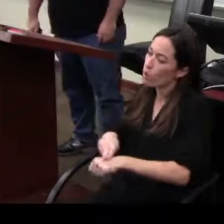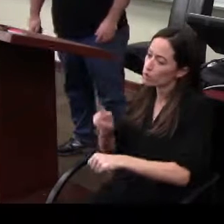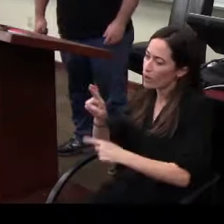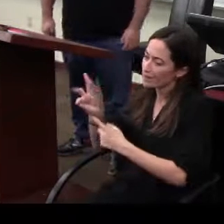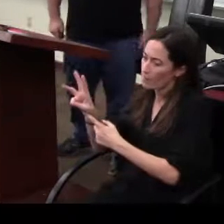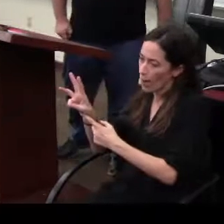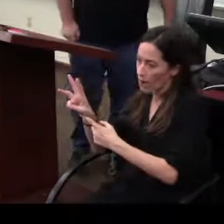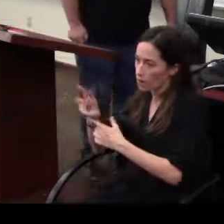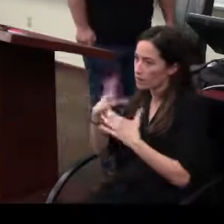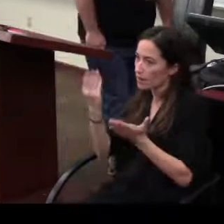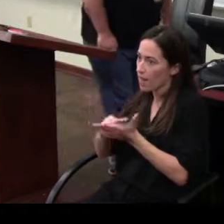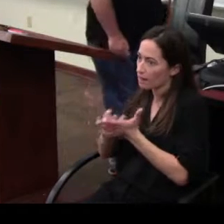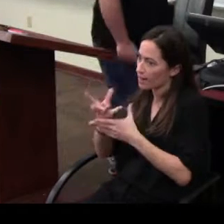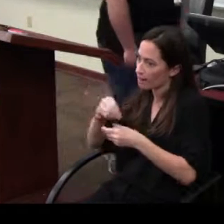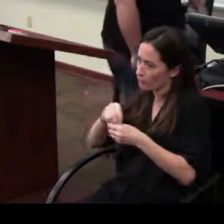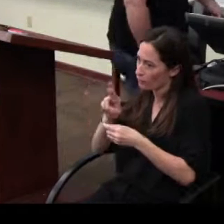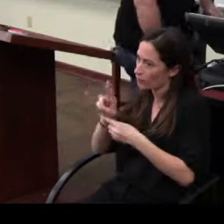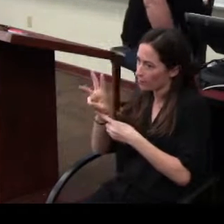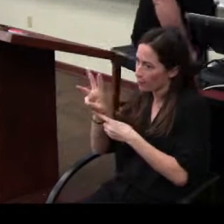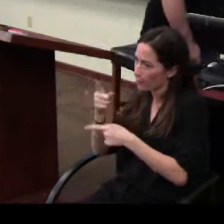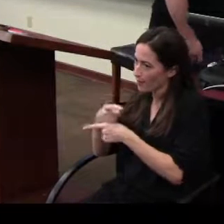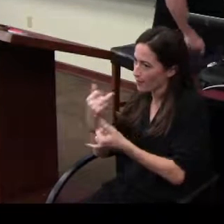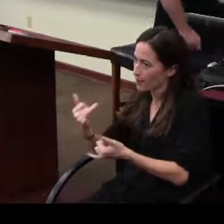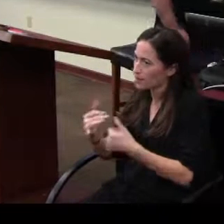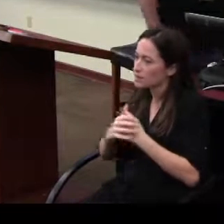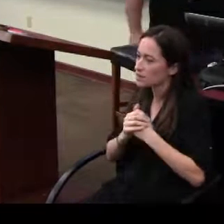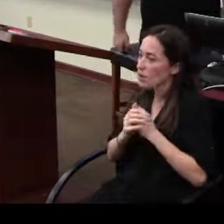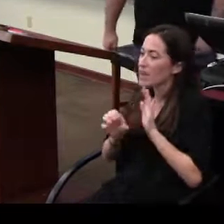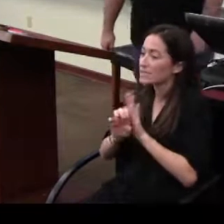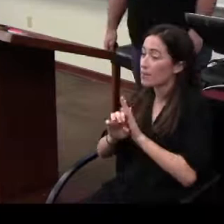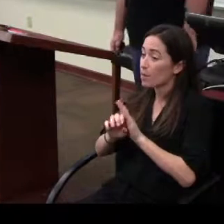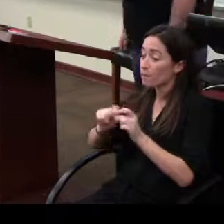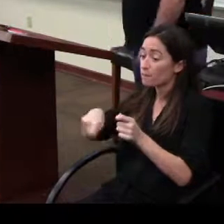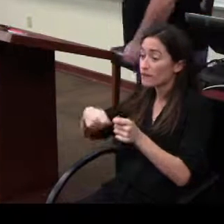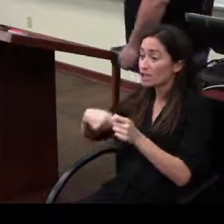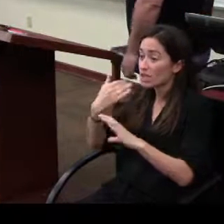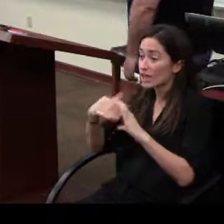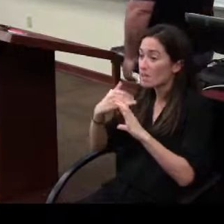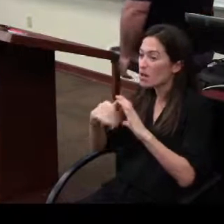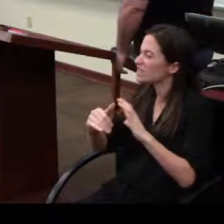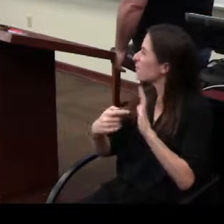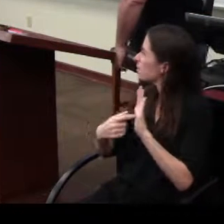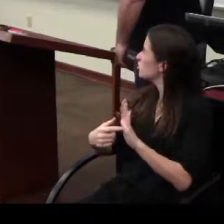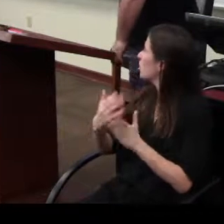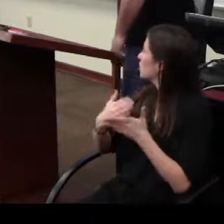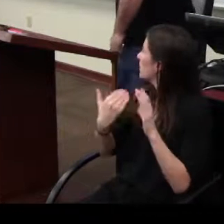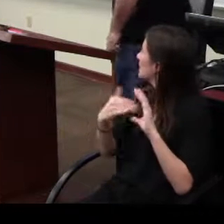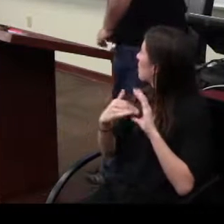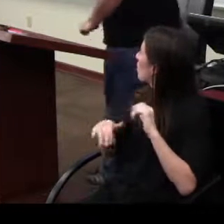Huge money in ransomware right now. So, example phishing emails, I want to show you kind of the things